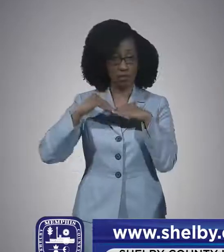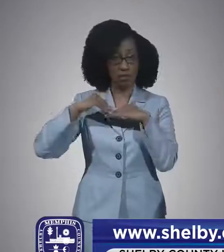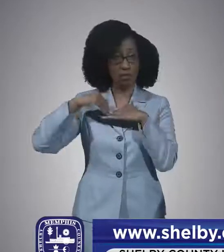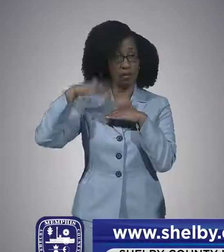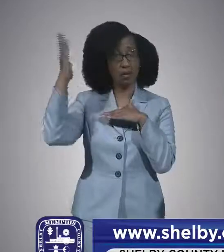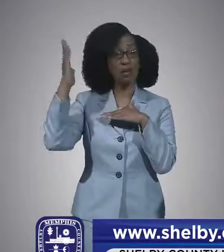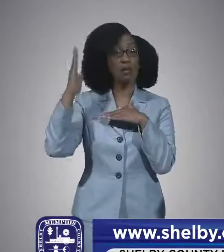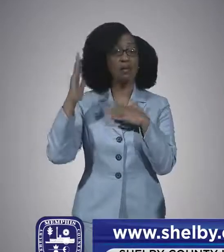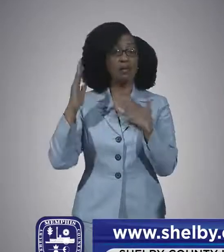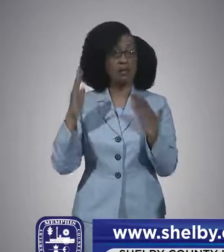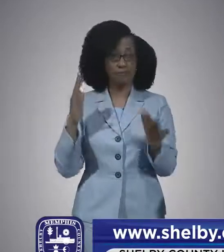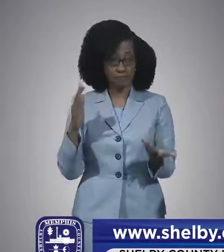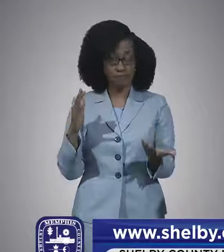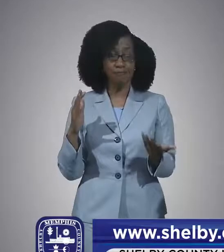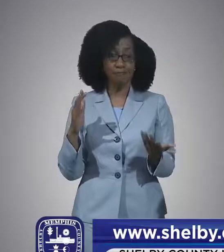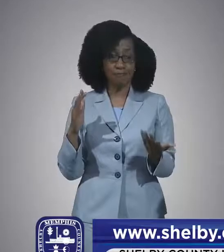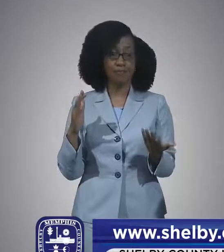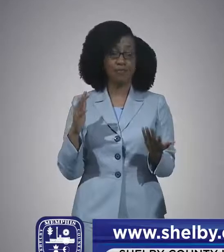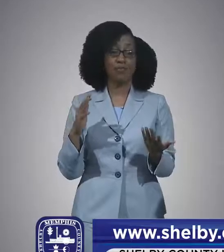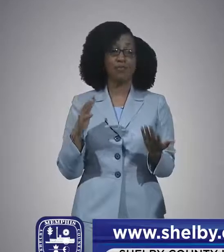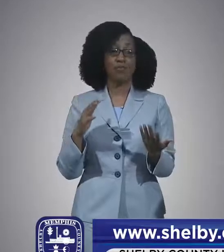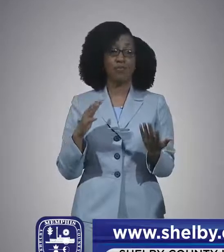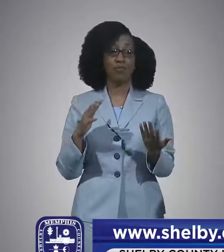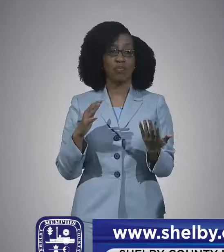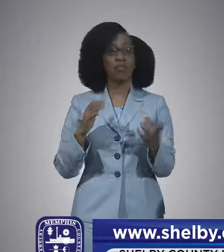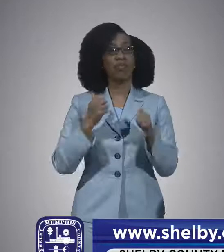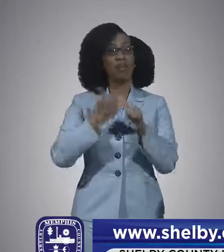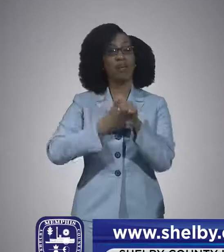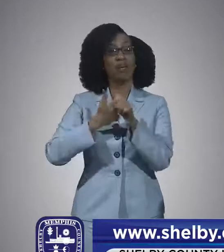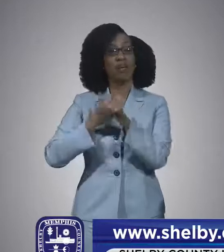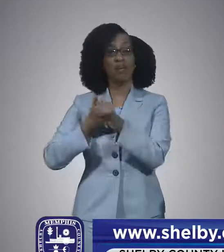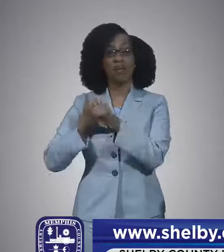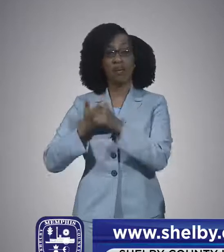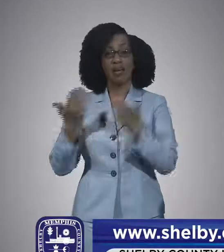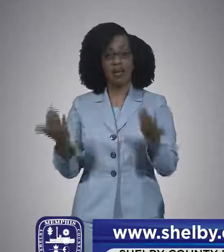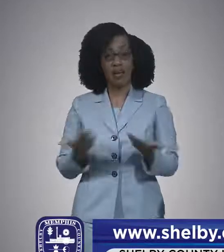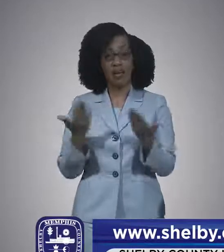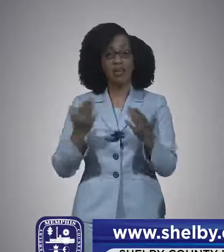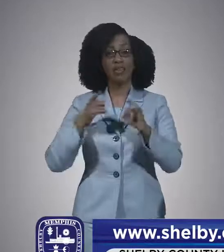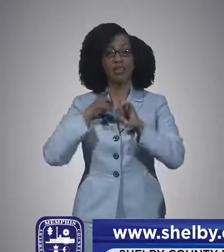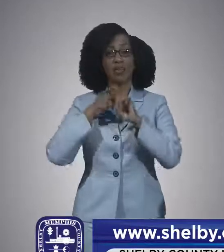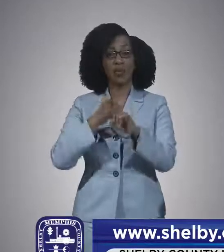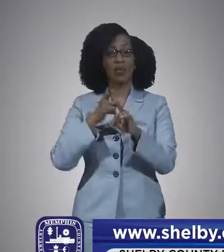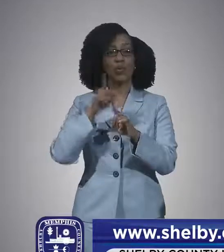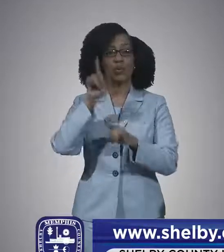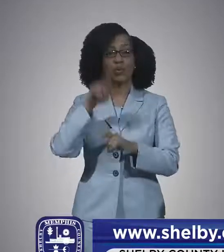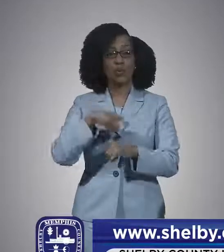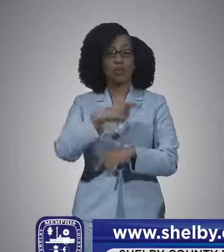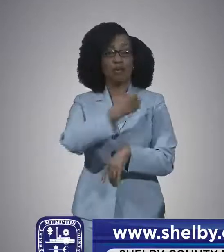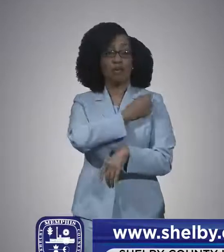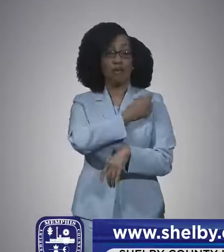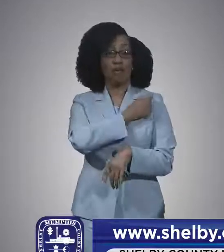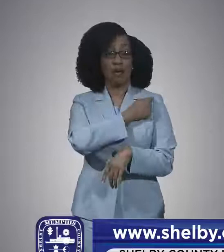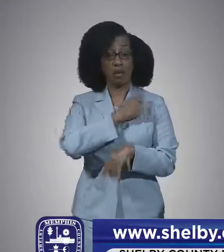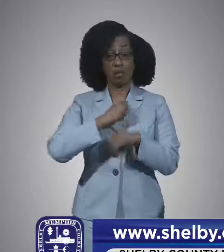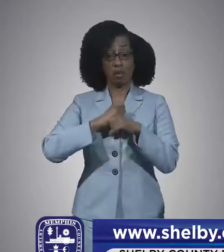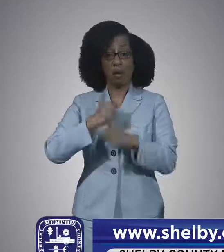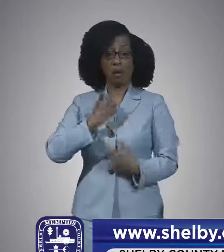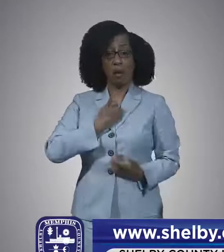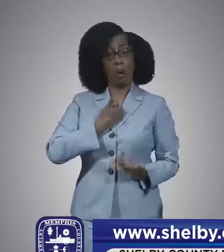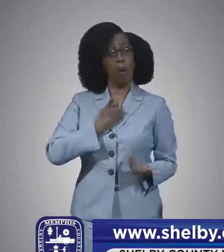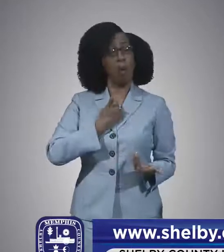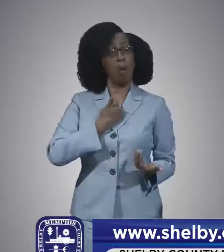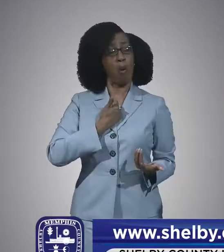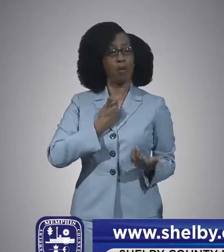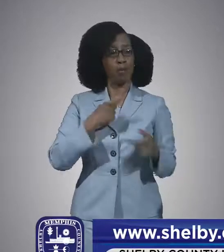older, that should be what everyone in Shelby County should be looking to do, not only to protect themselves and